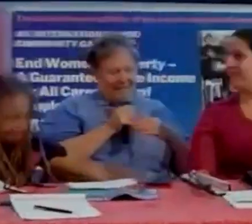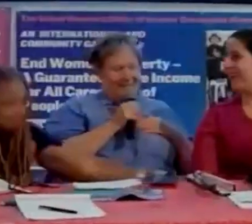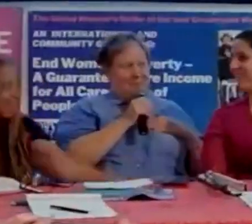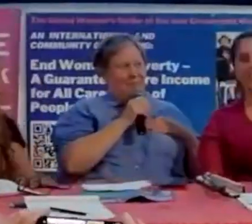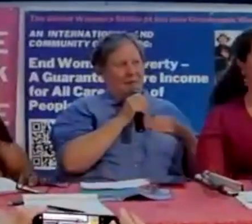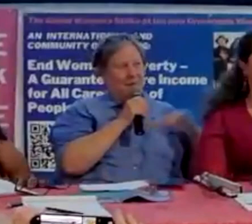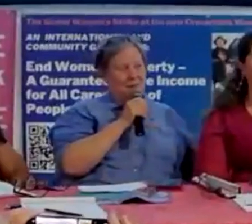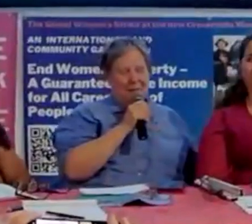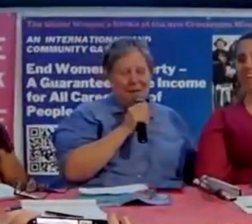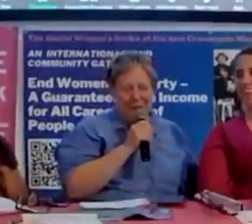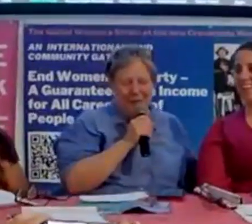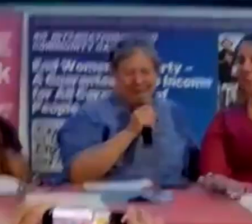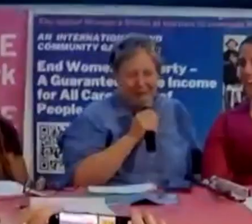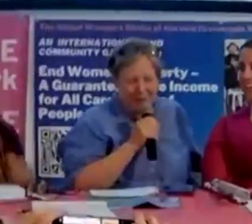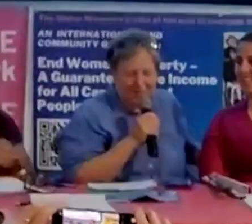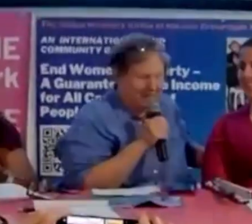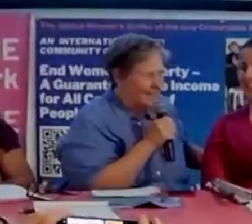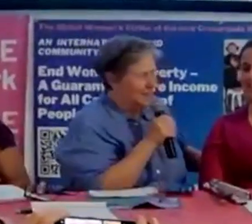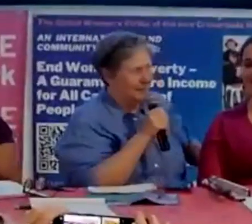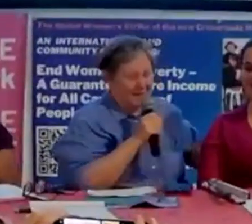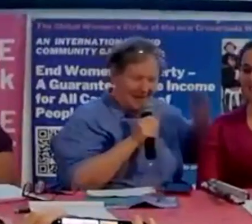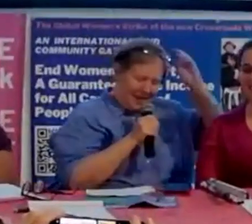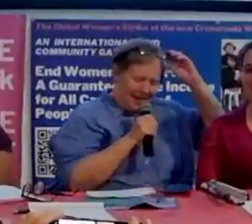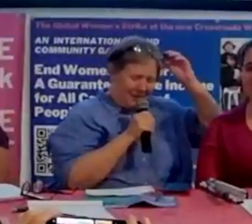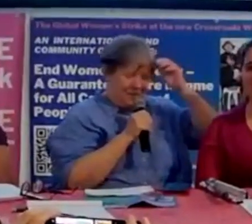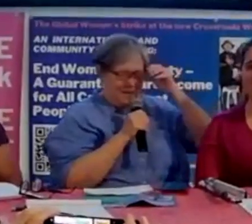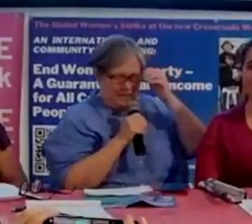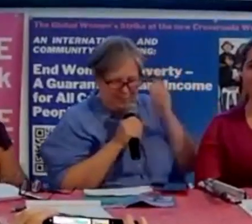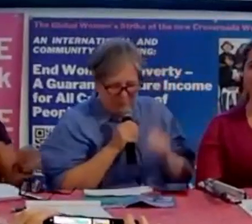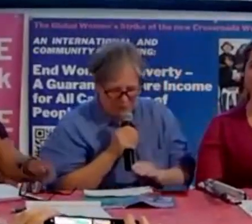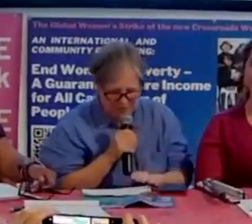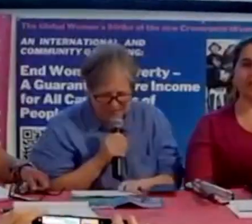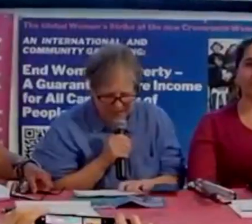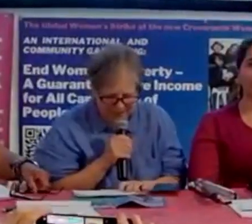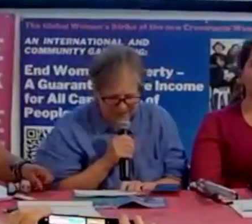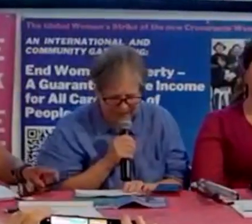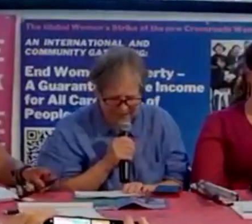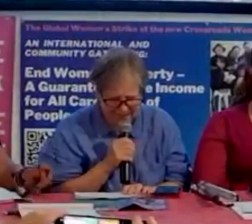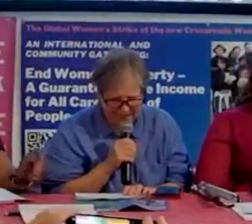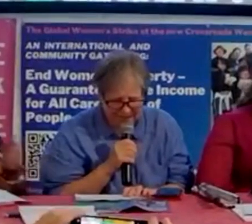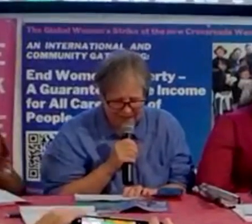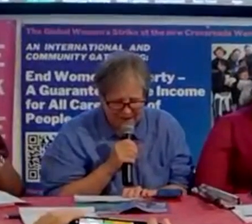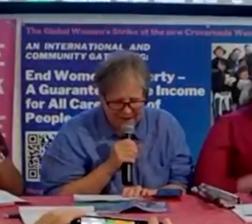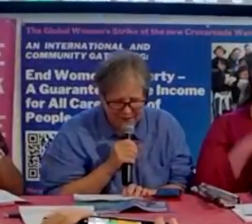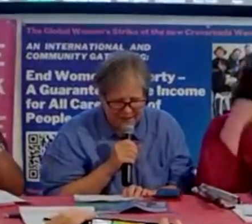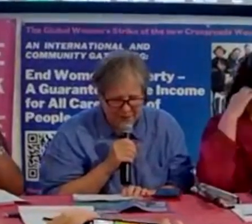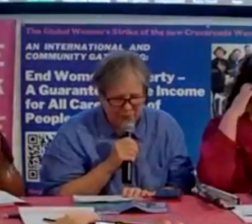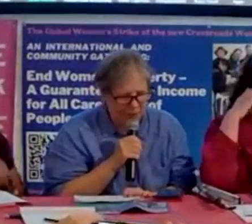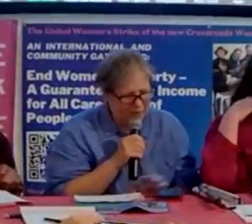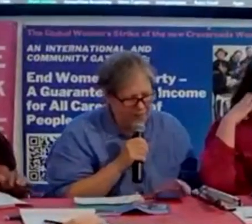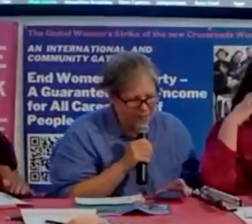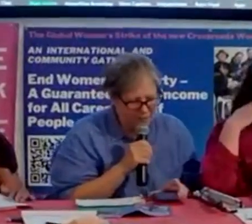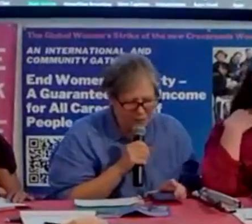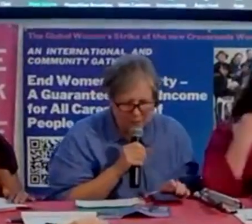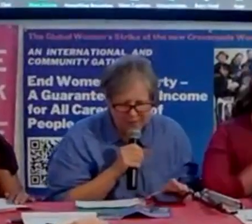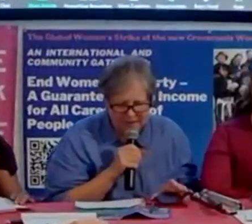Fantastic. Thank you so much, Shafeka. That was great to hear. Really, really important to hear all that. Okay,